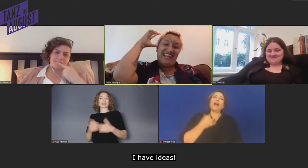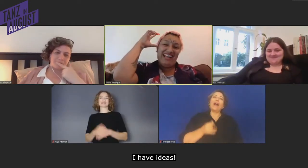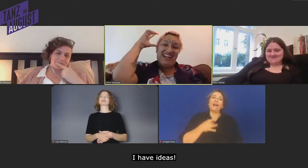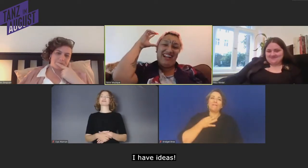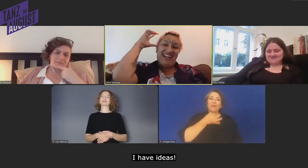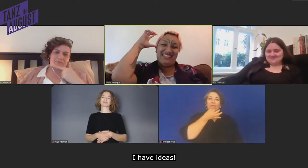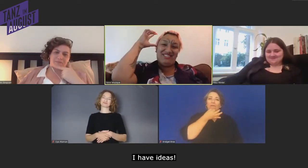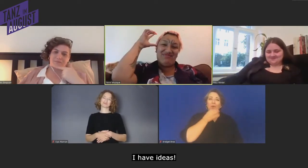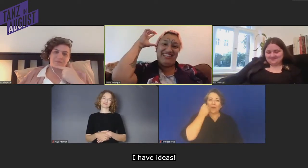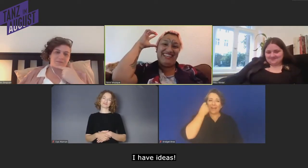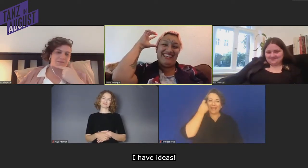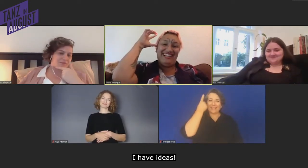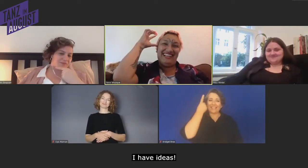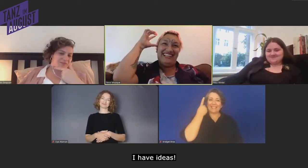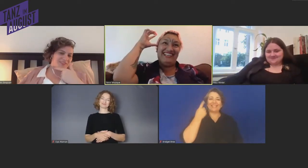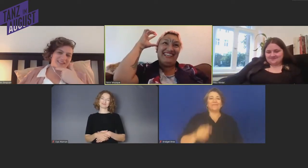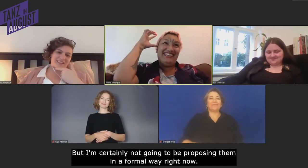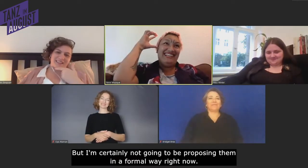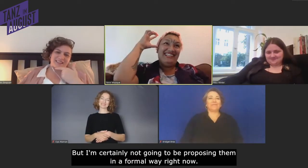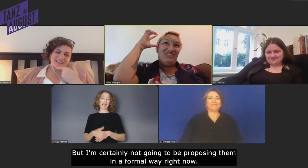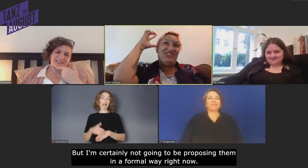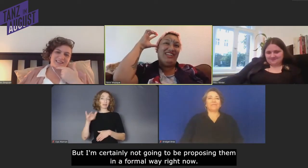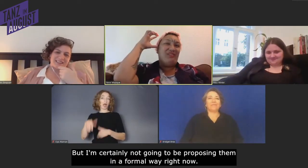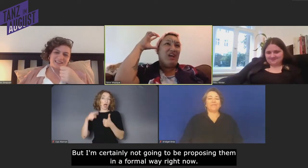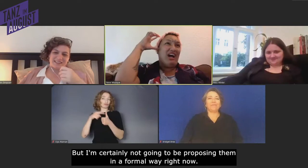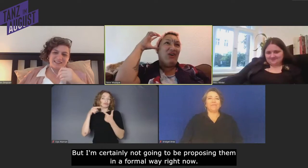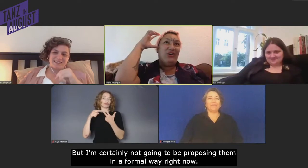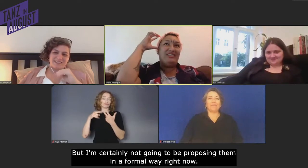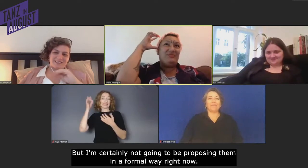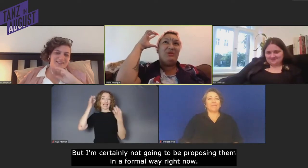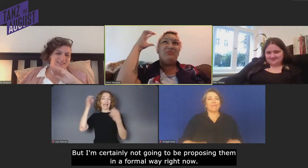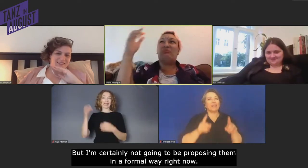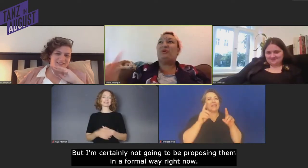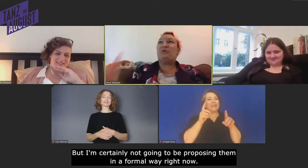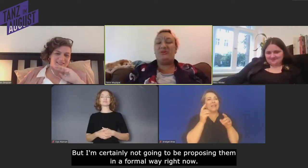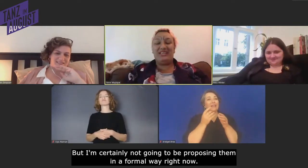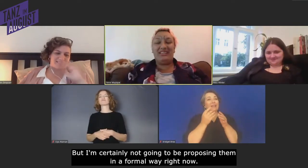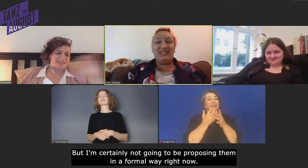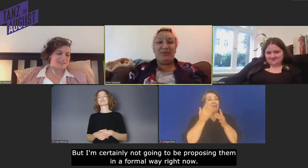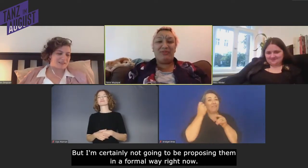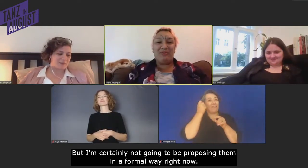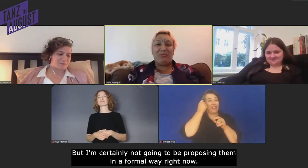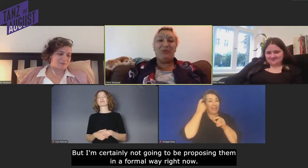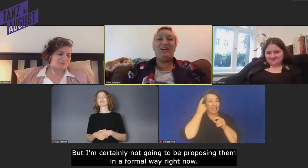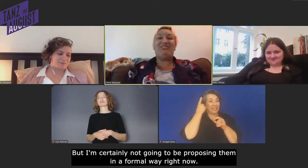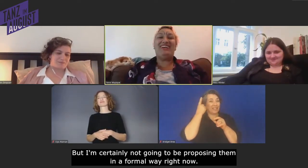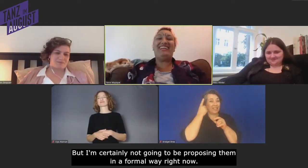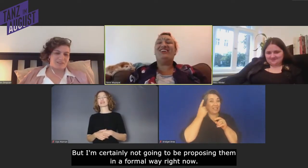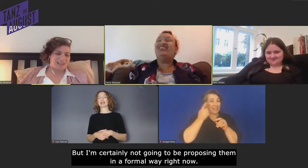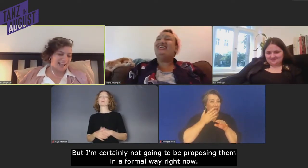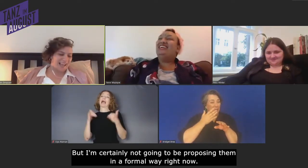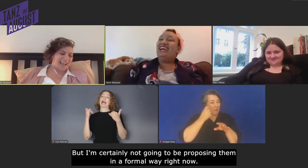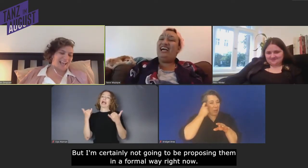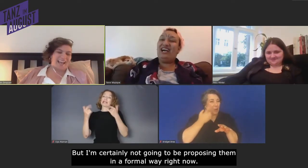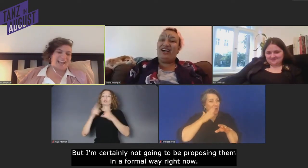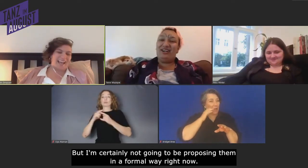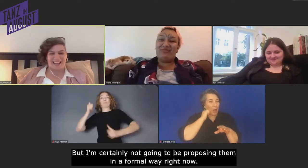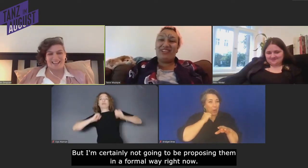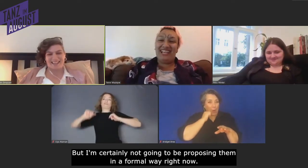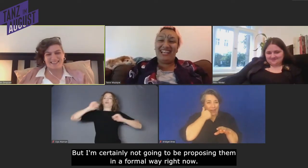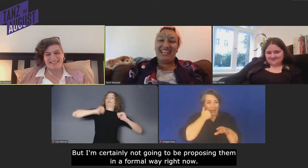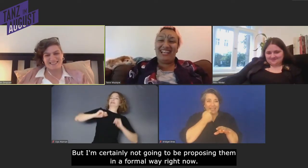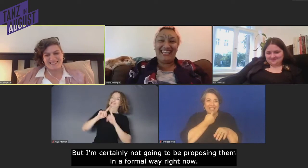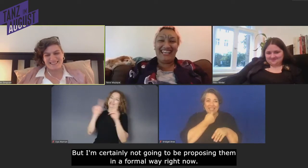mean, I have ideas, but I certainly am not going to be proposing them in a formal way right now.